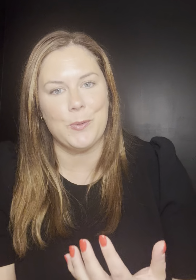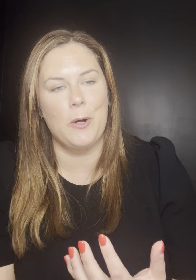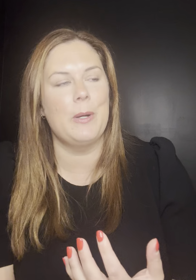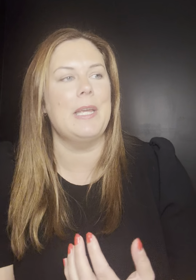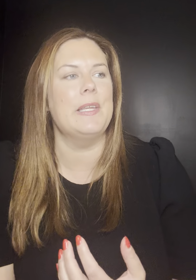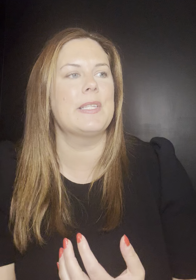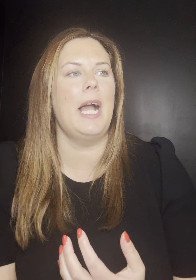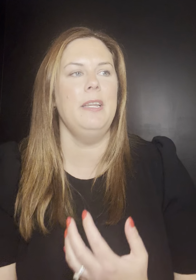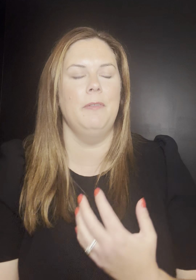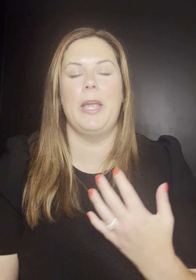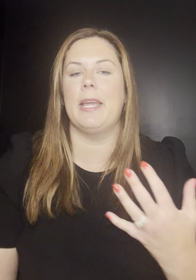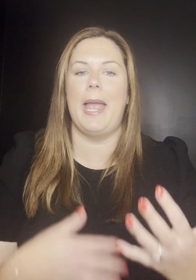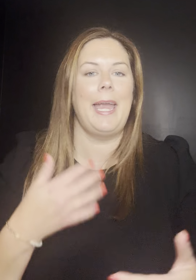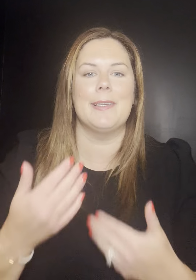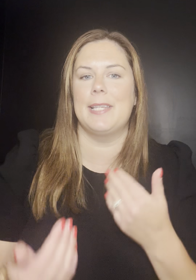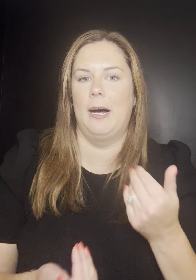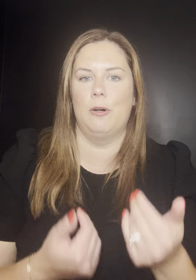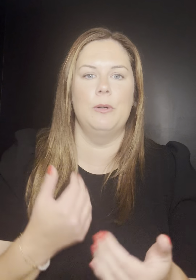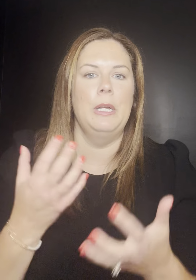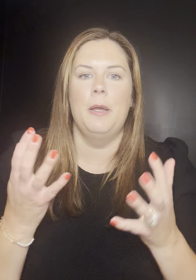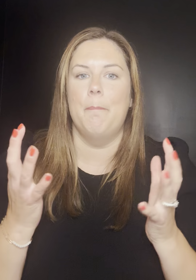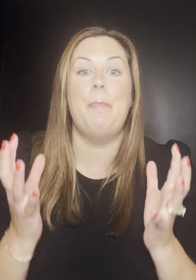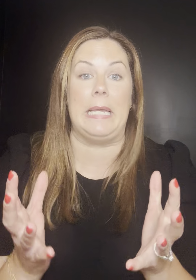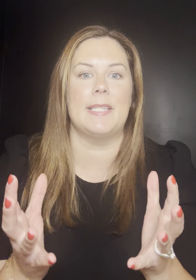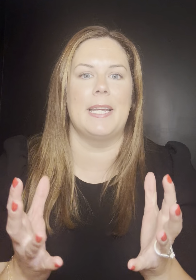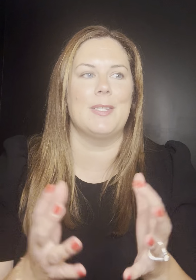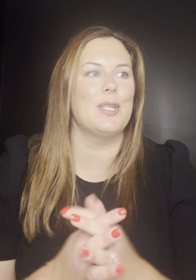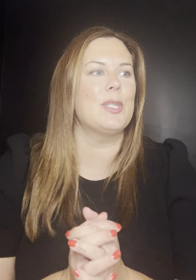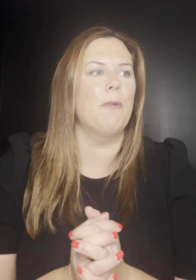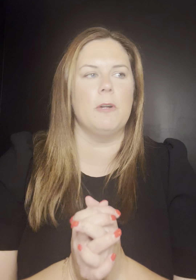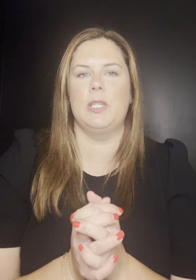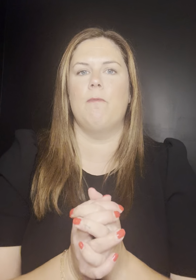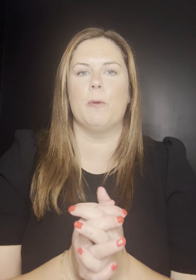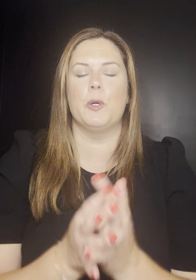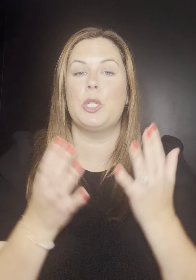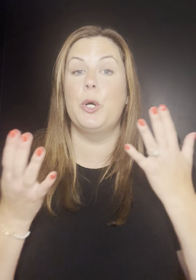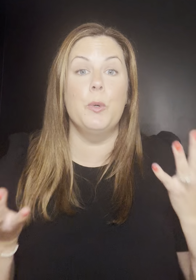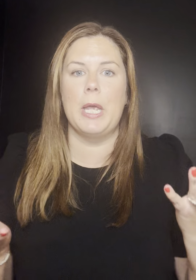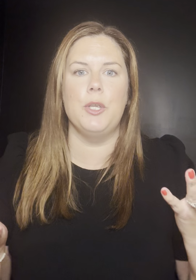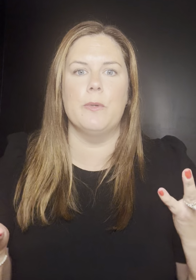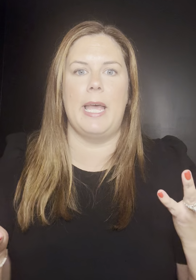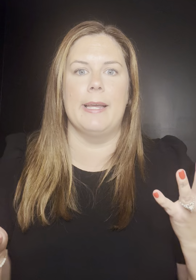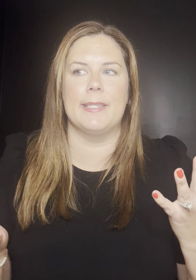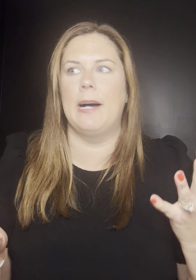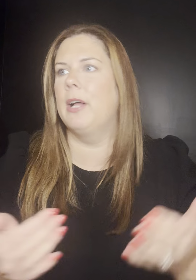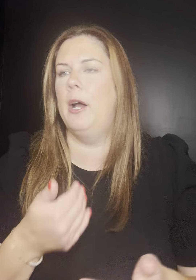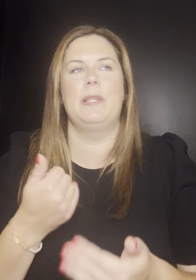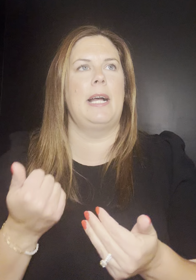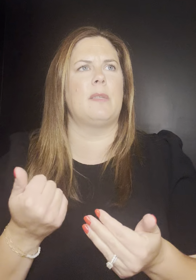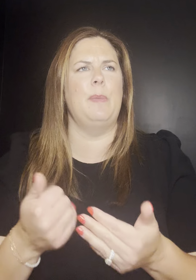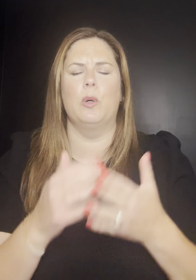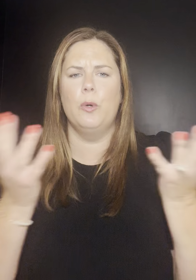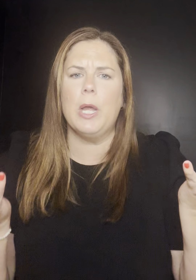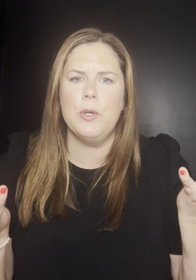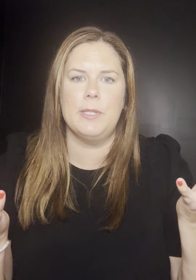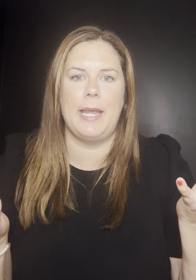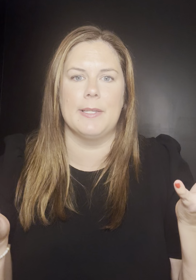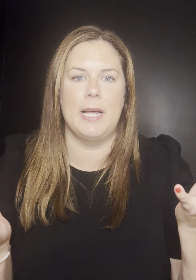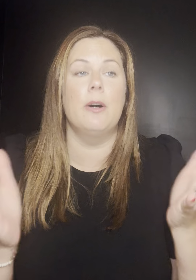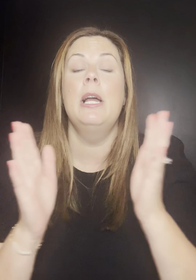intro is kind of like ASL basics. So first and foremost, who can use ASL? I always ask people, who can use ASL?